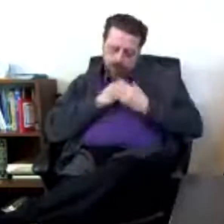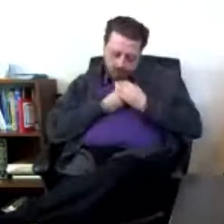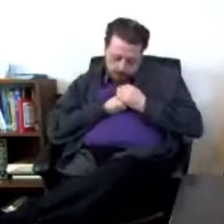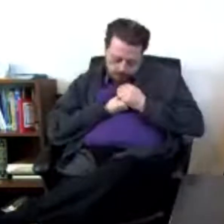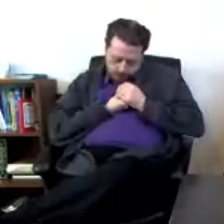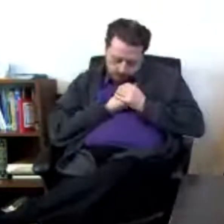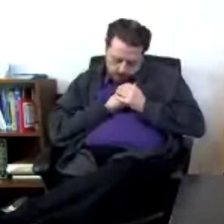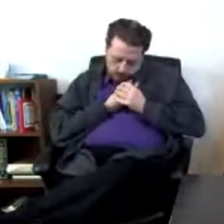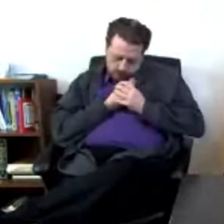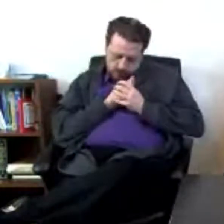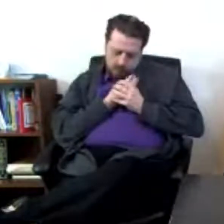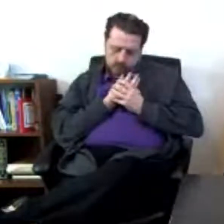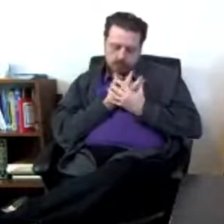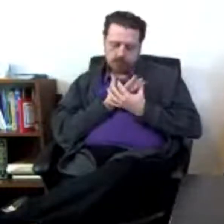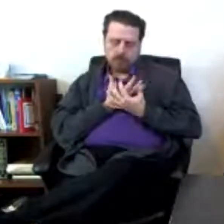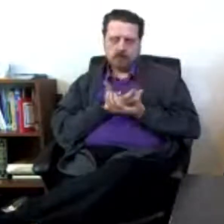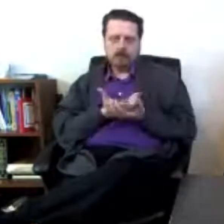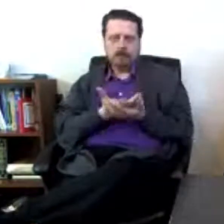within.